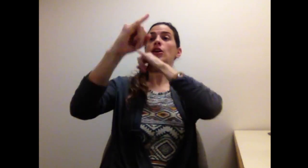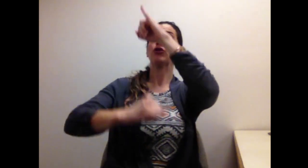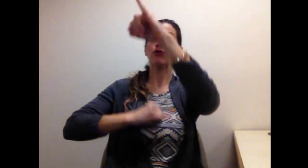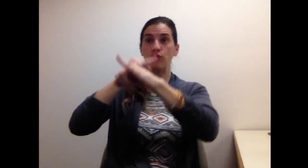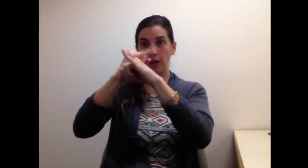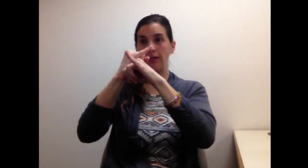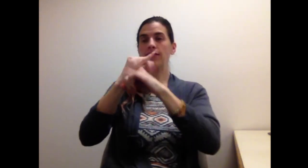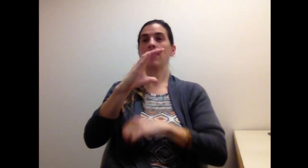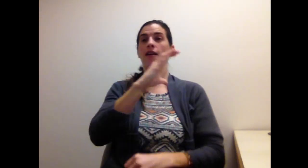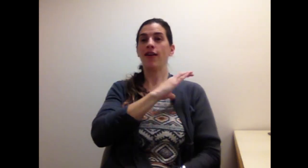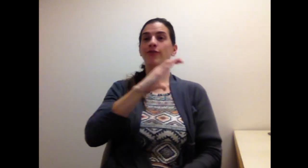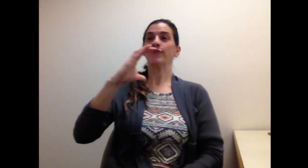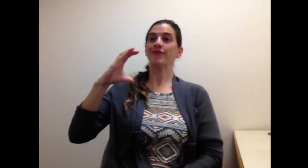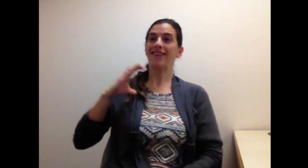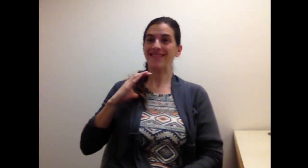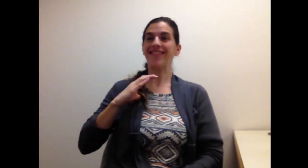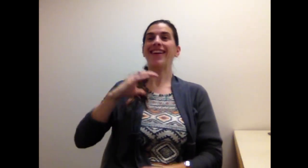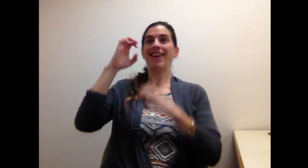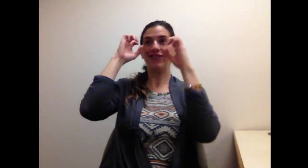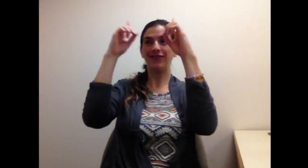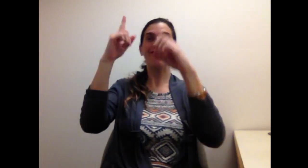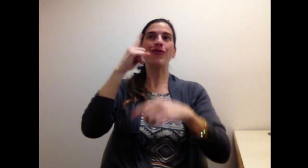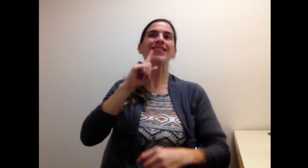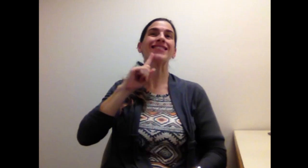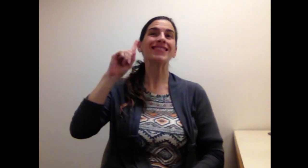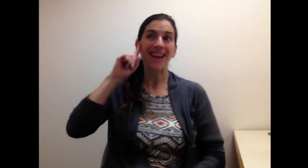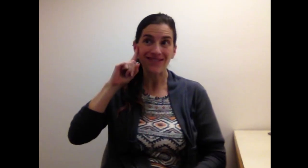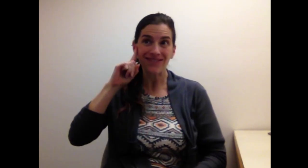International Congress on Education for the Deaf.